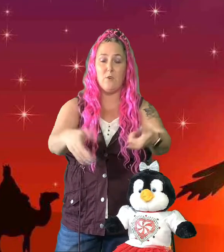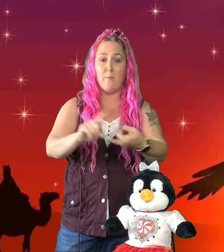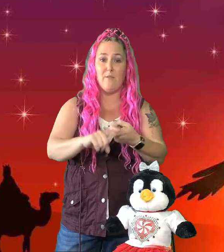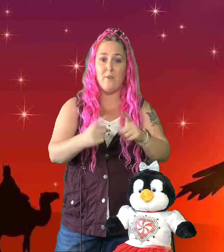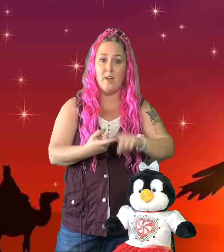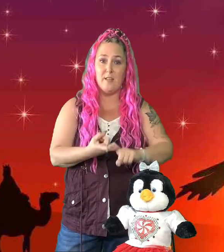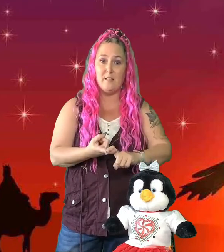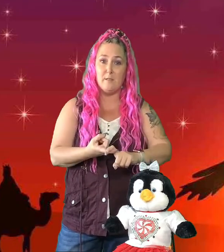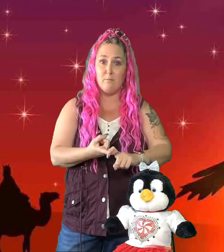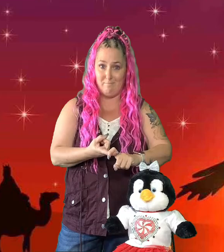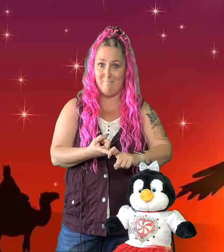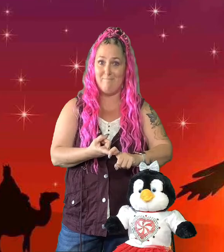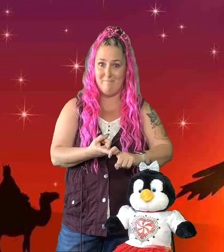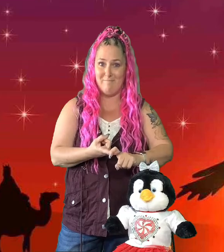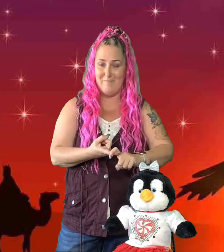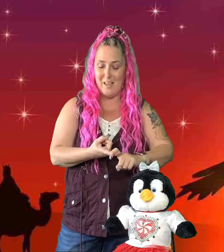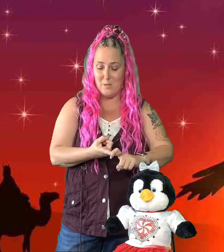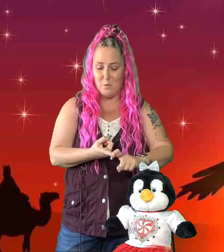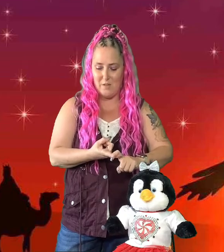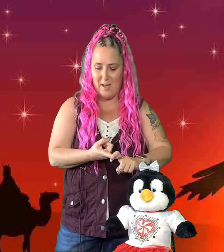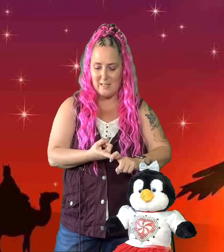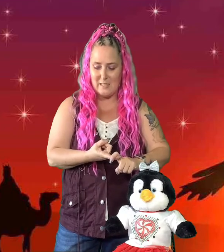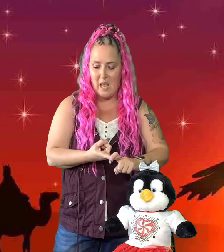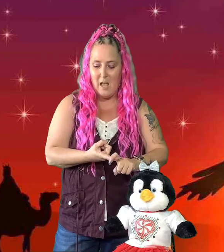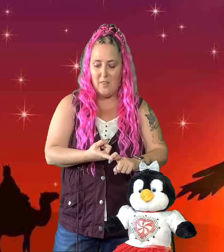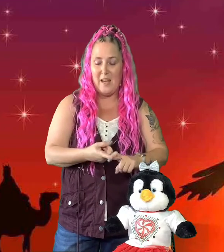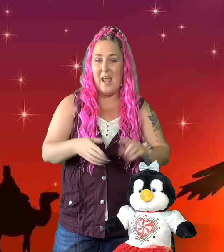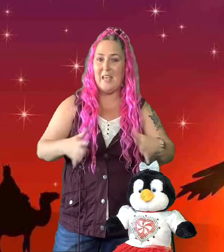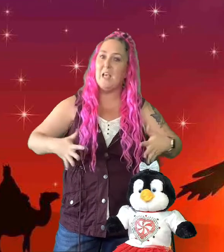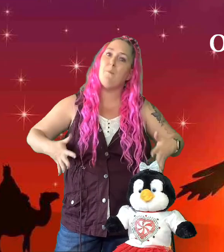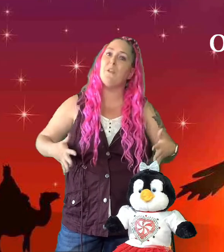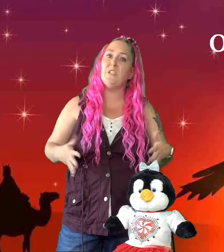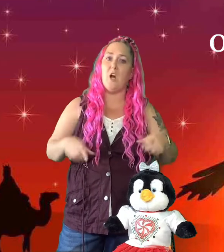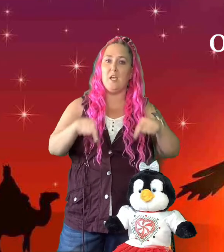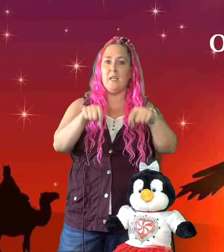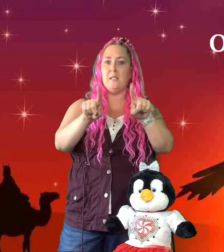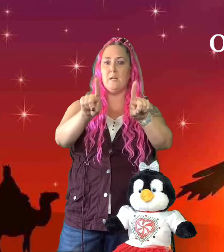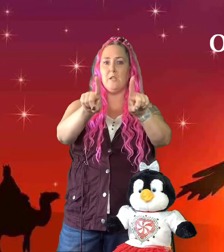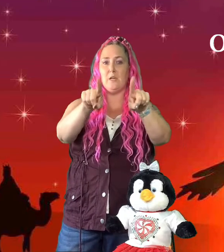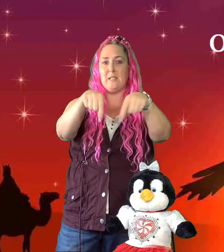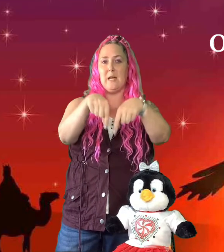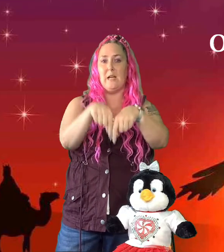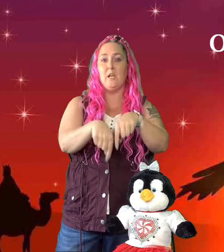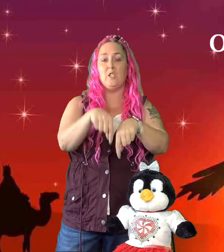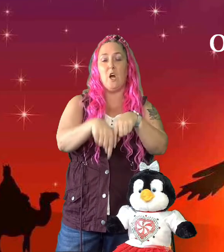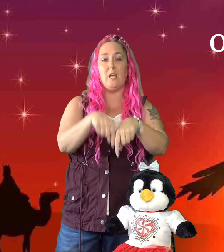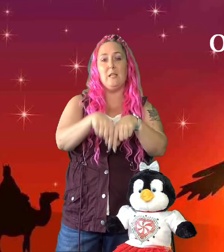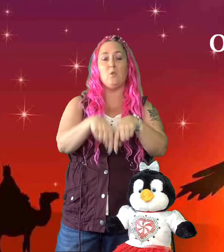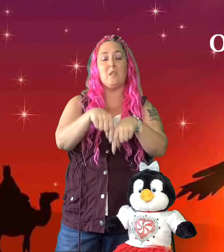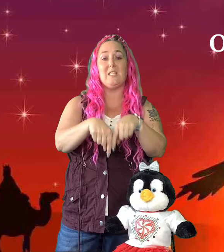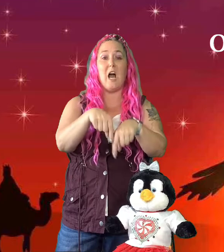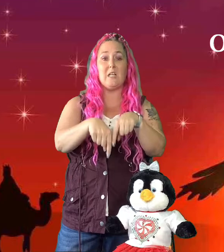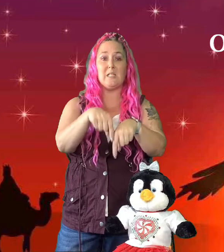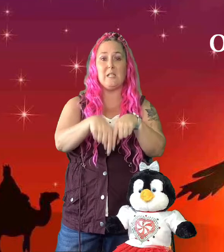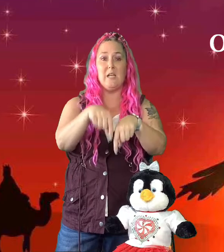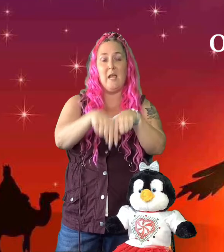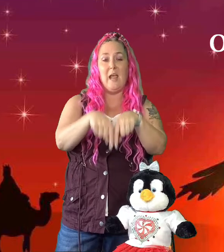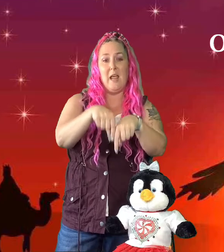my friends. It's pretty fast. Then hanging up the stockings. So you're gonna sign stockings or socks. Hanging